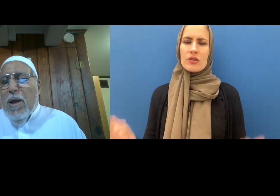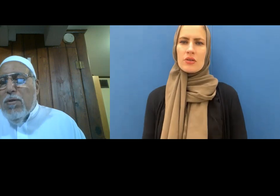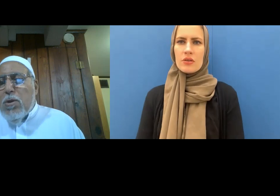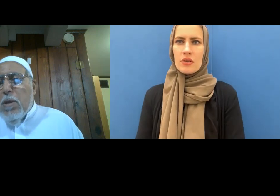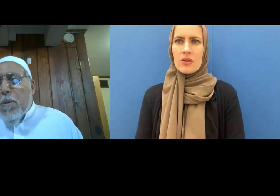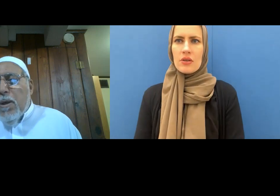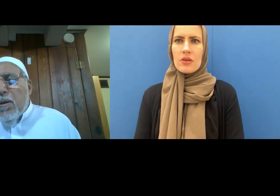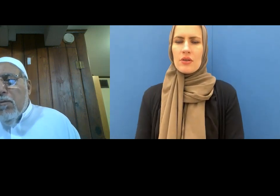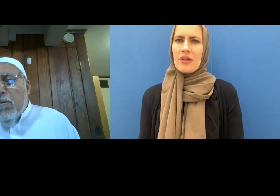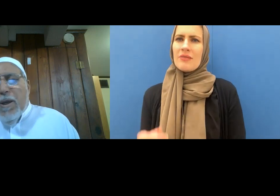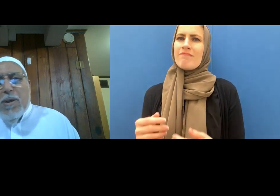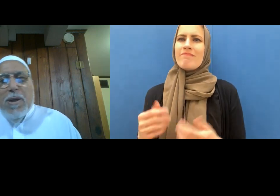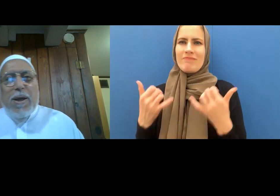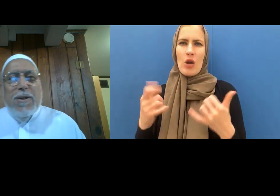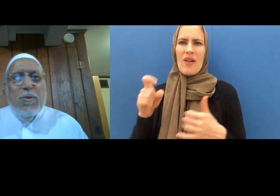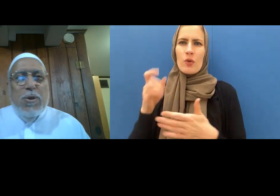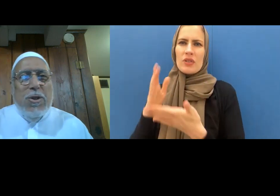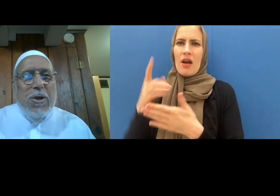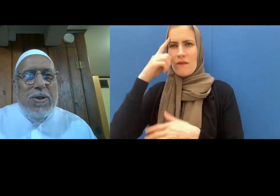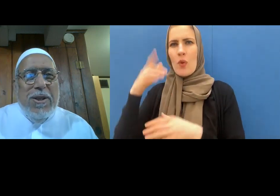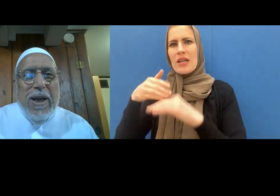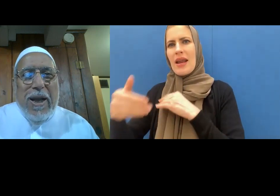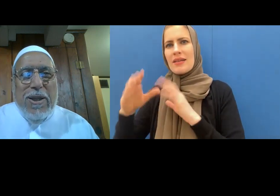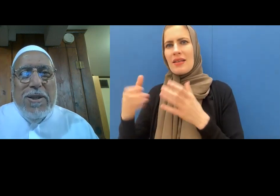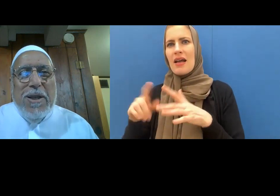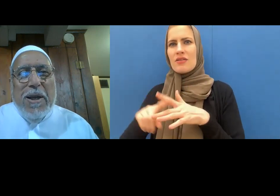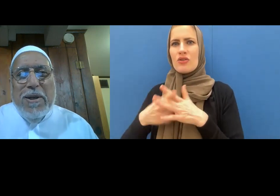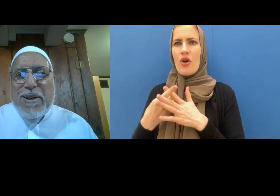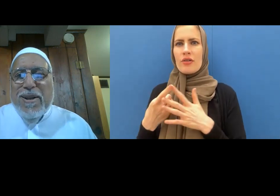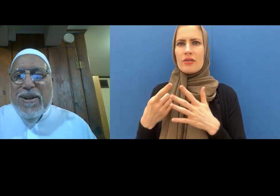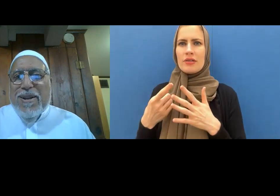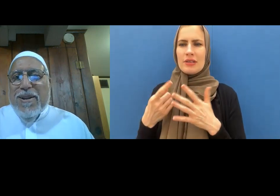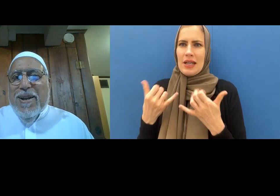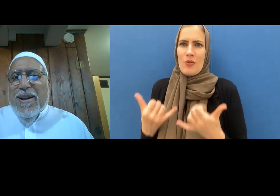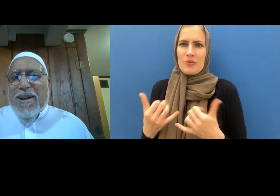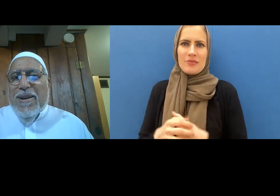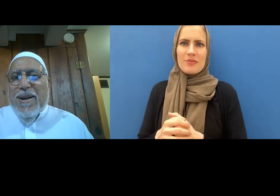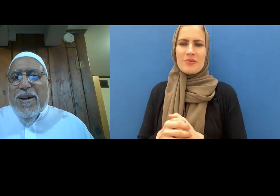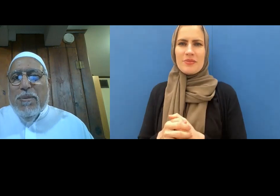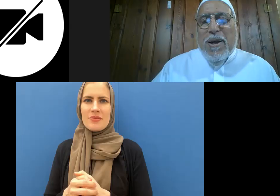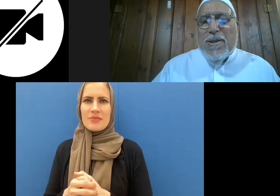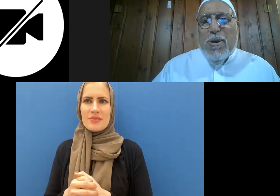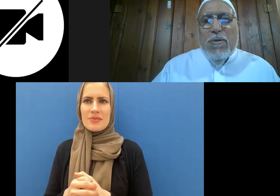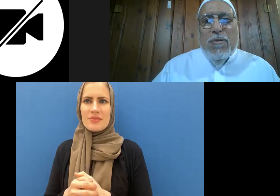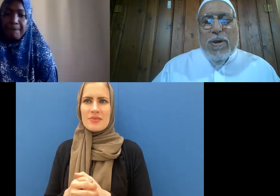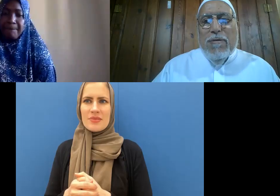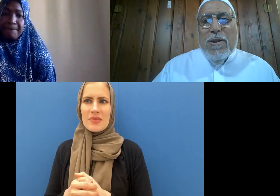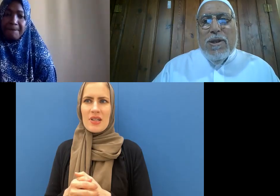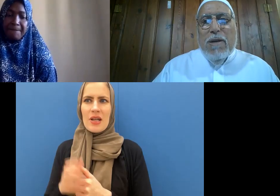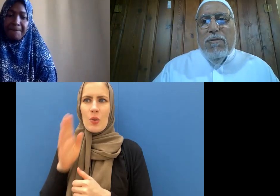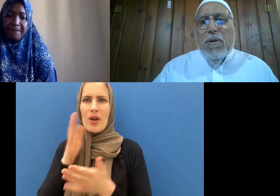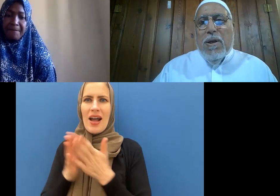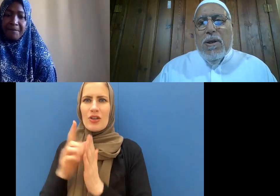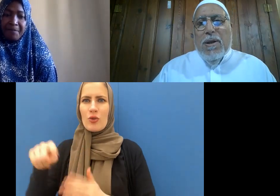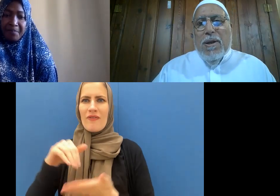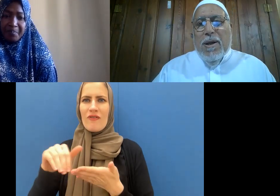I will have to stop here for my next class, which starts at this second. And I will ask your forgiveness